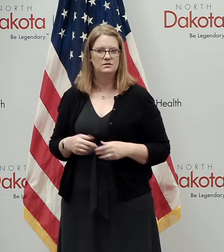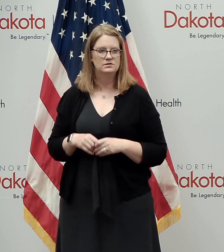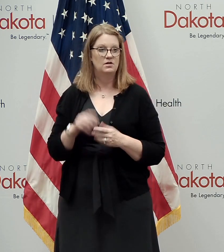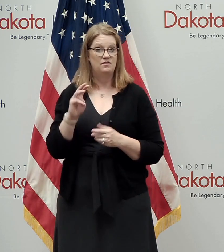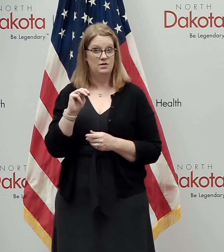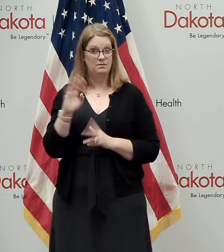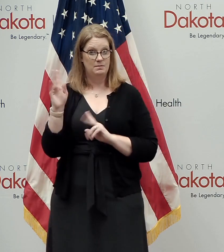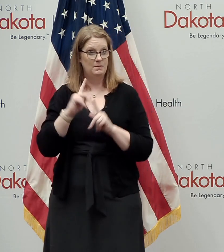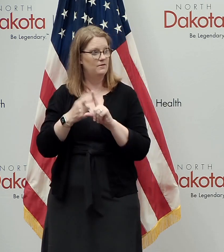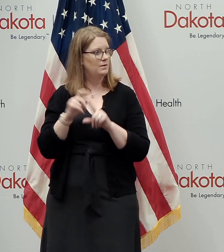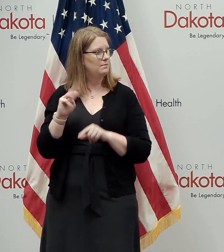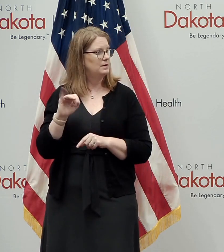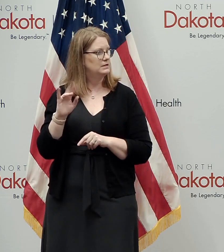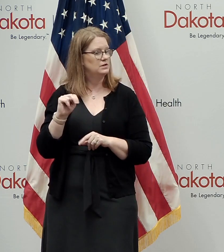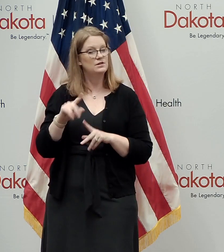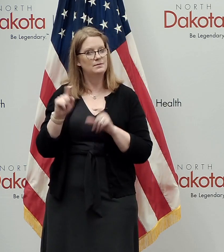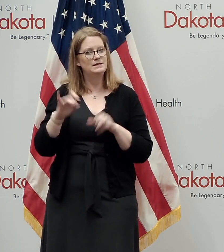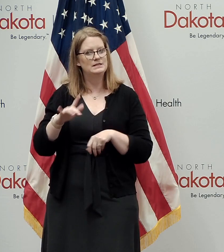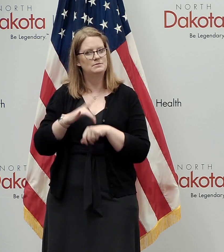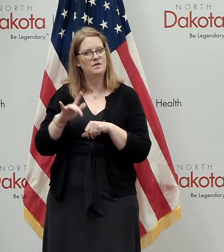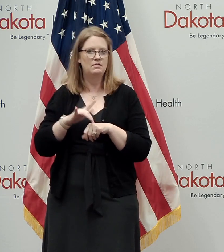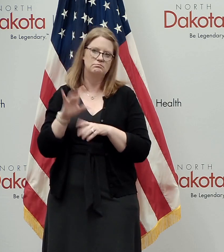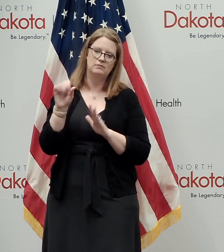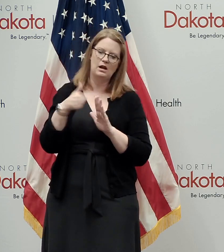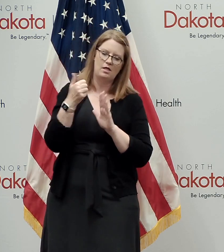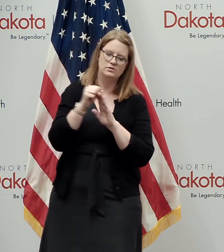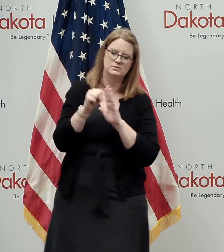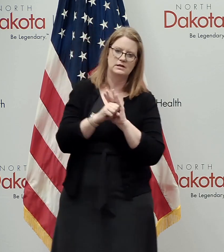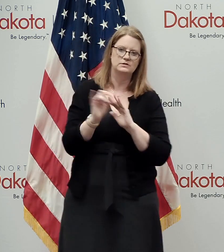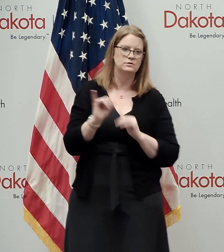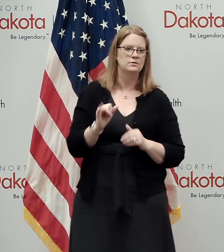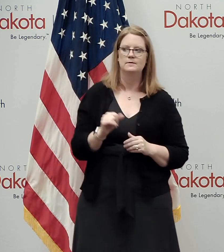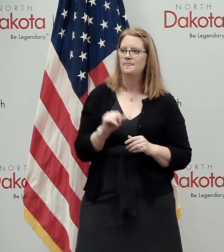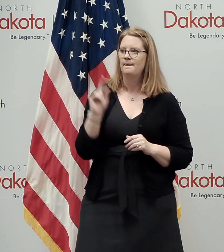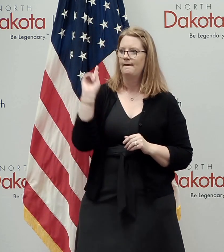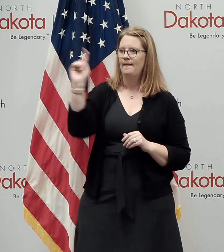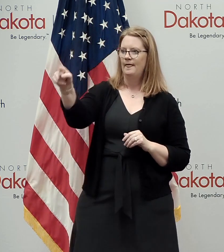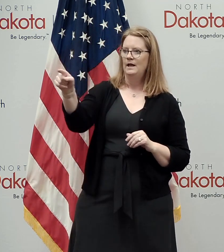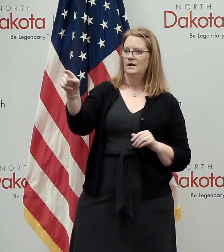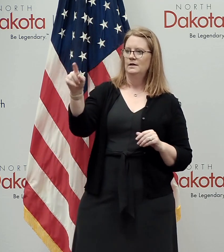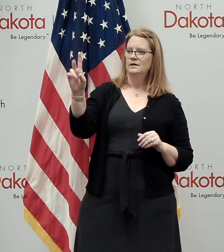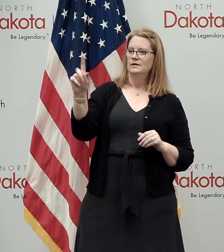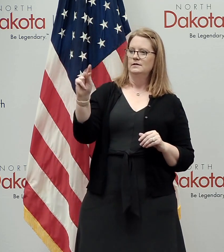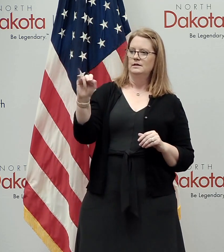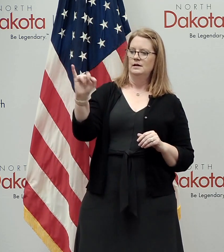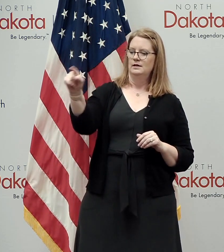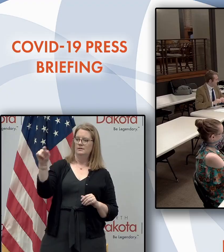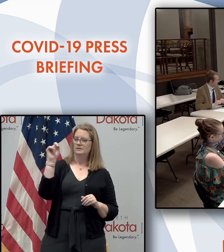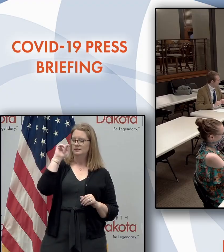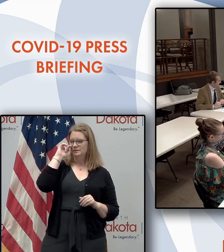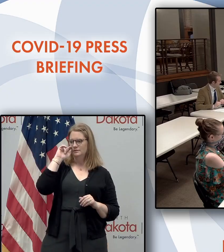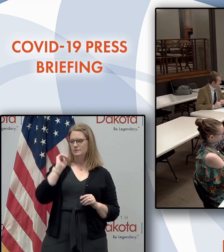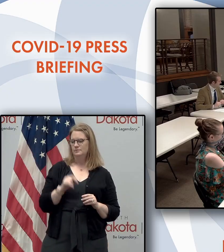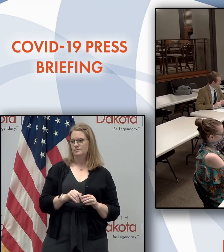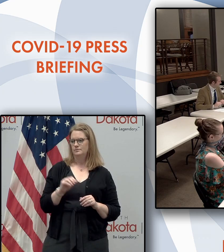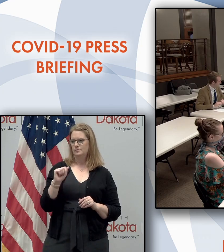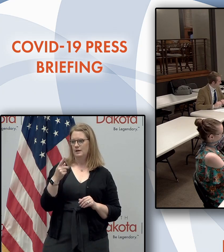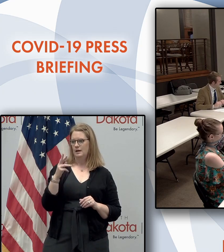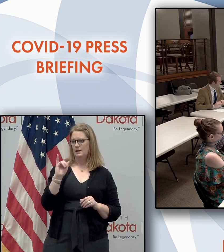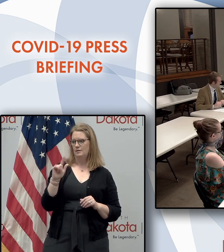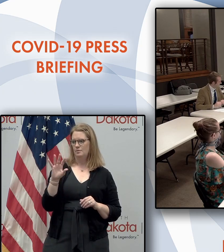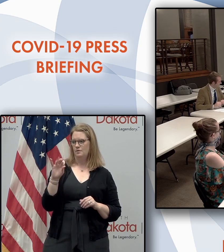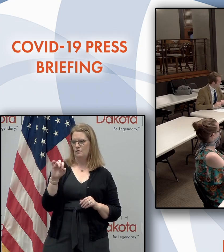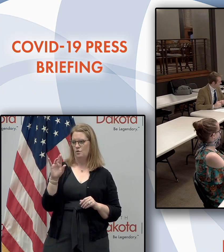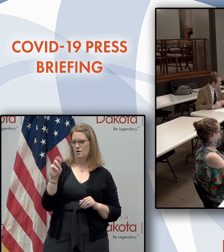Minnesotans and other states as well. Yeah. Oh, sorry, I kept looking over that way. Yeah. April Baumgarten